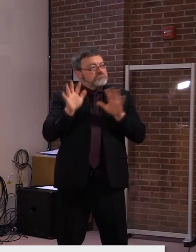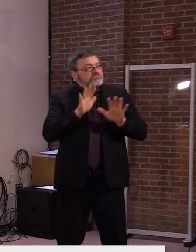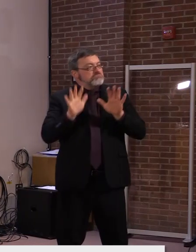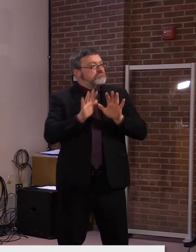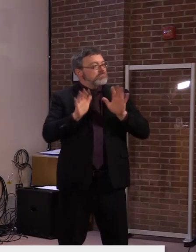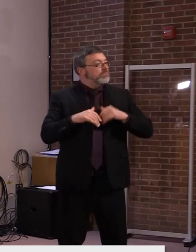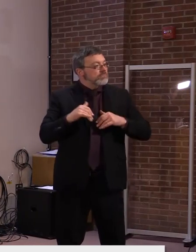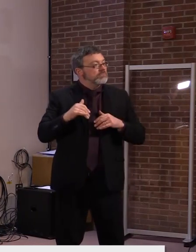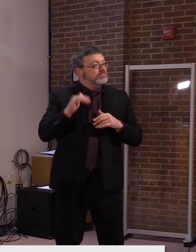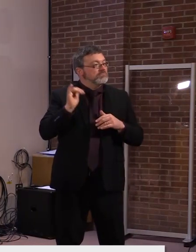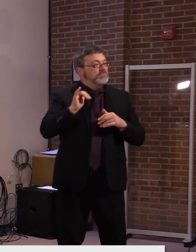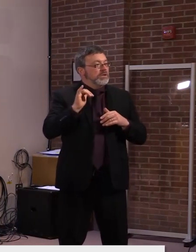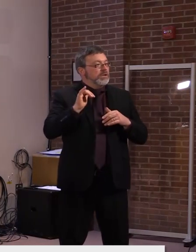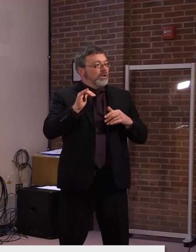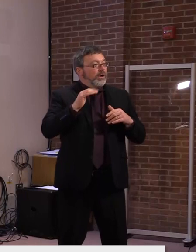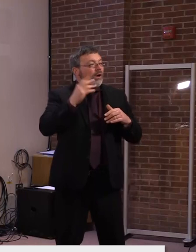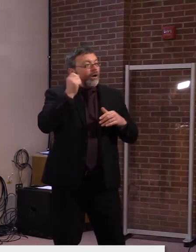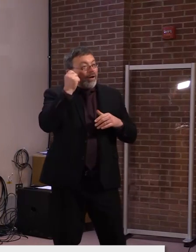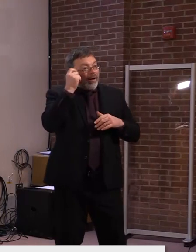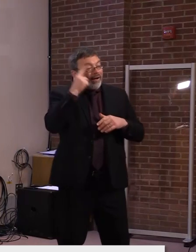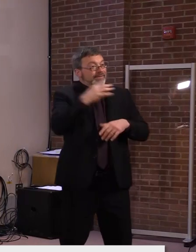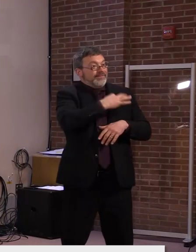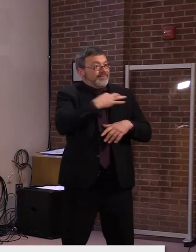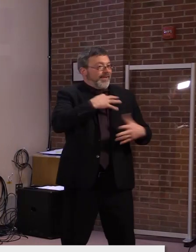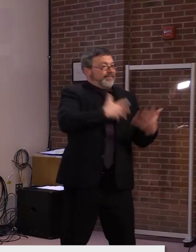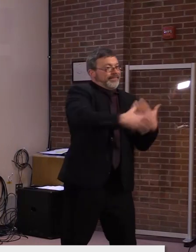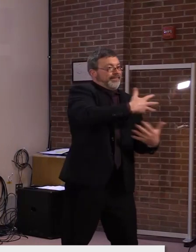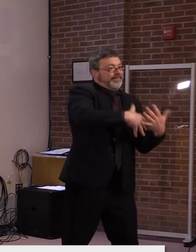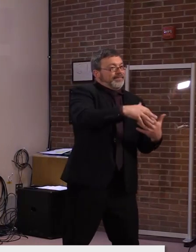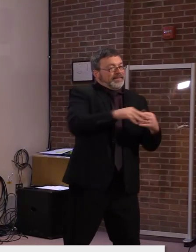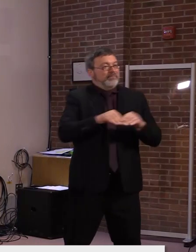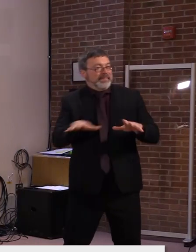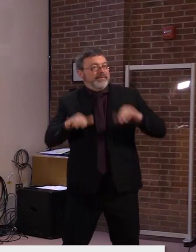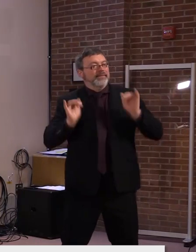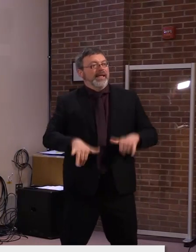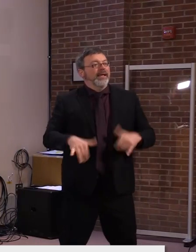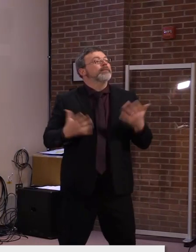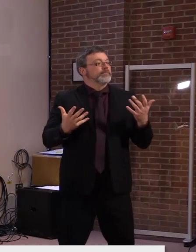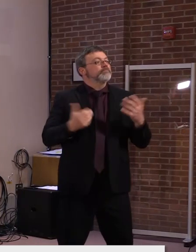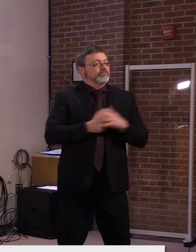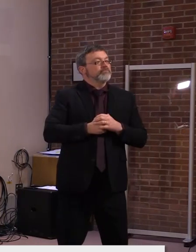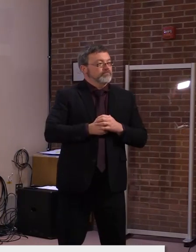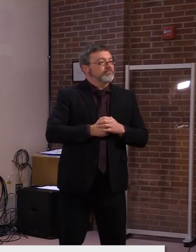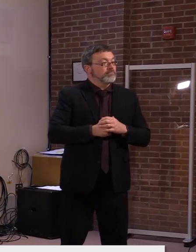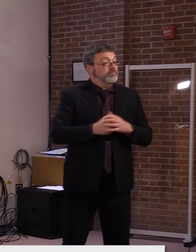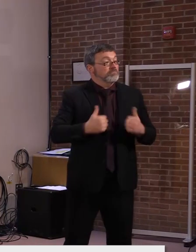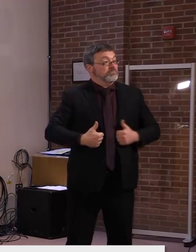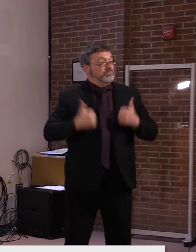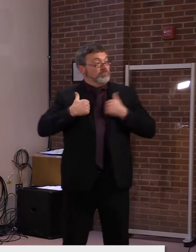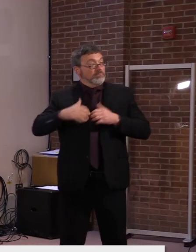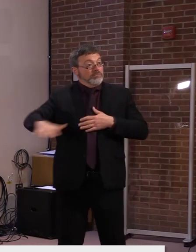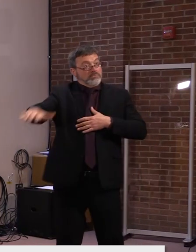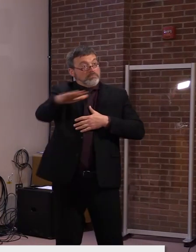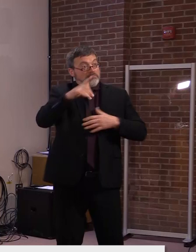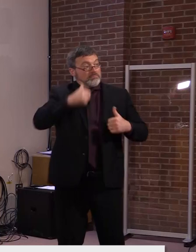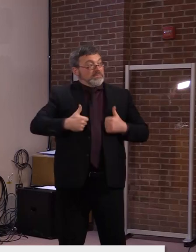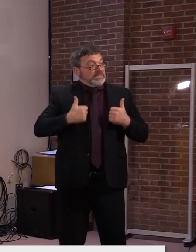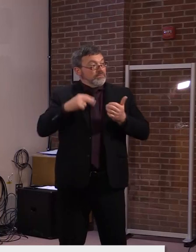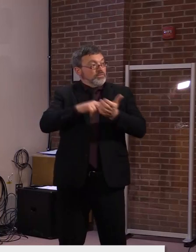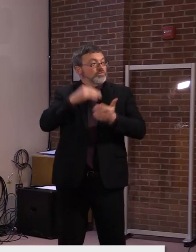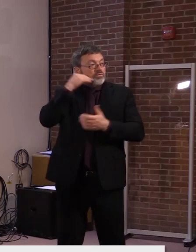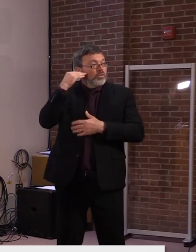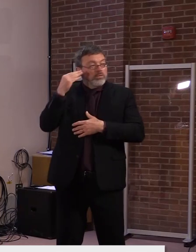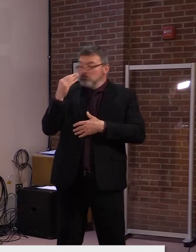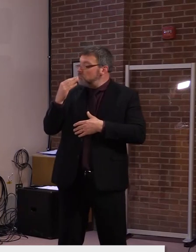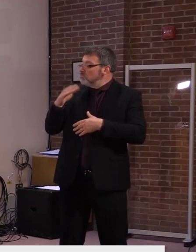be among staff. When you look at the next slide, you'll see that the rates among residents of long-term care facilities have continued